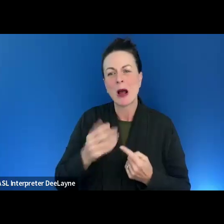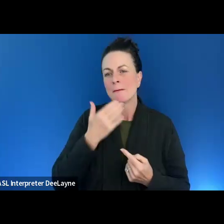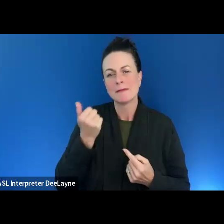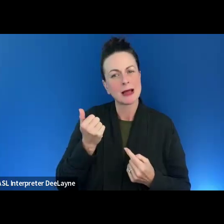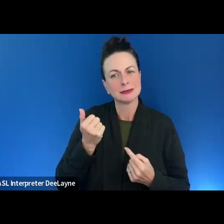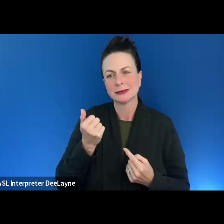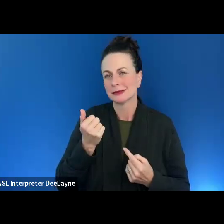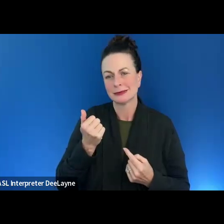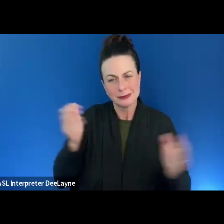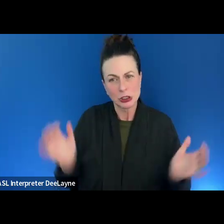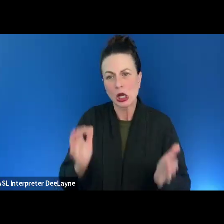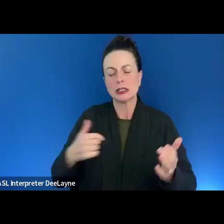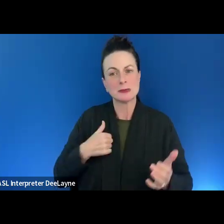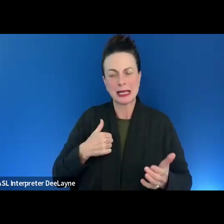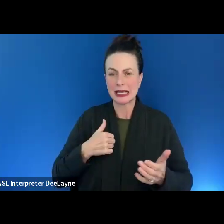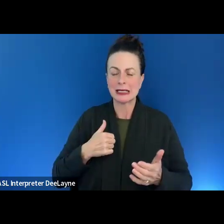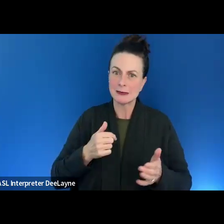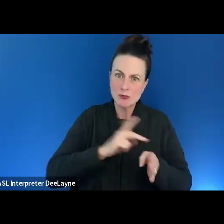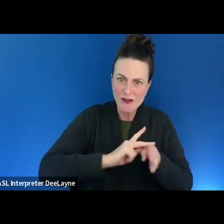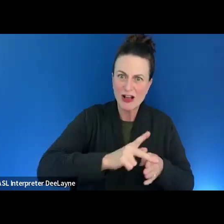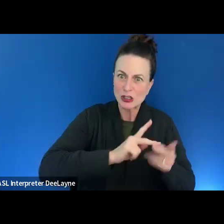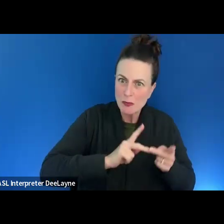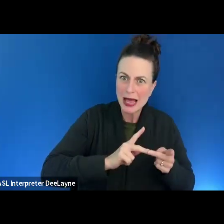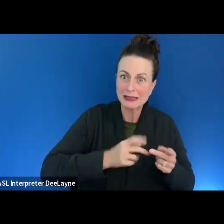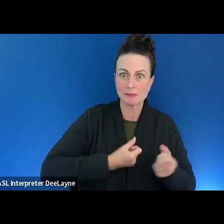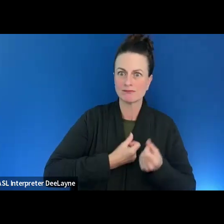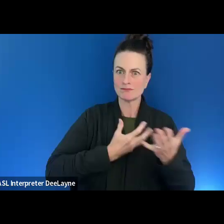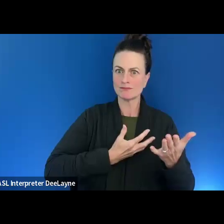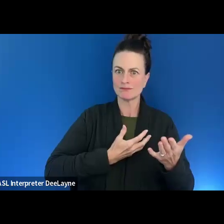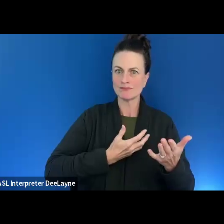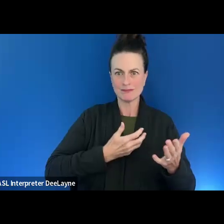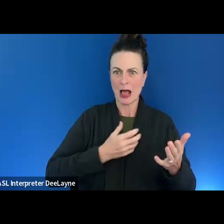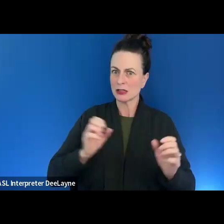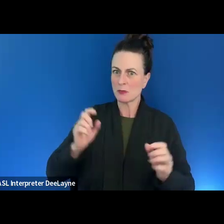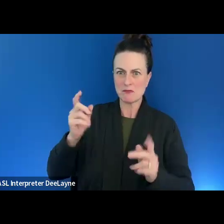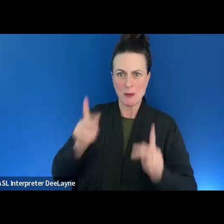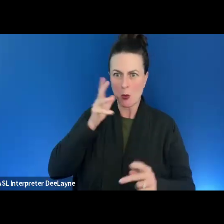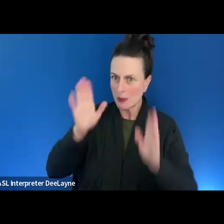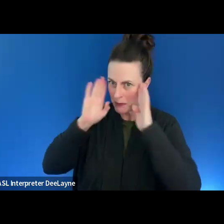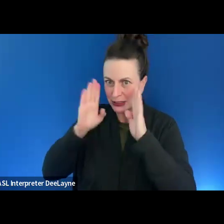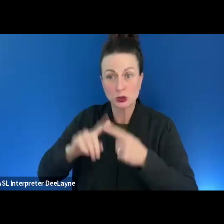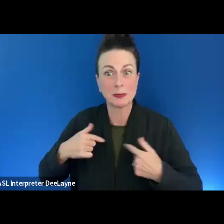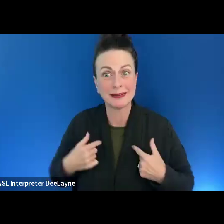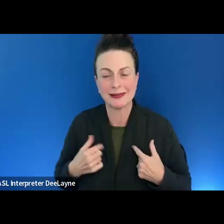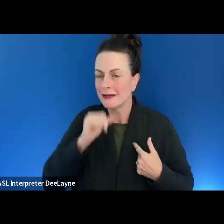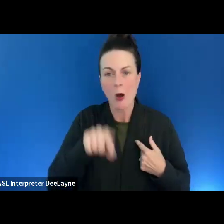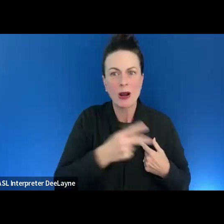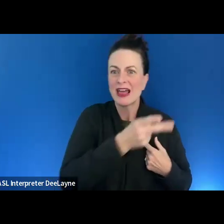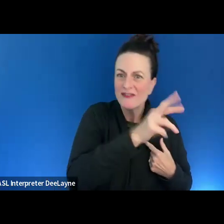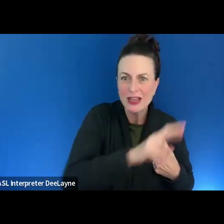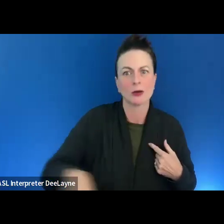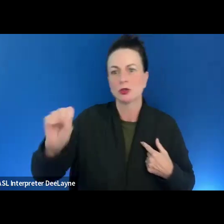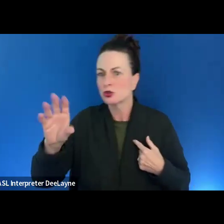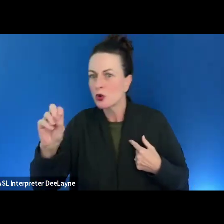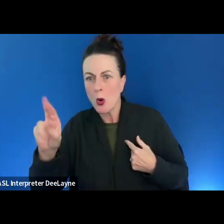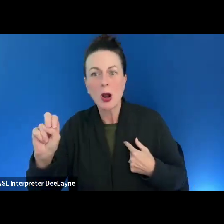and encouraged me to be in professional places where my voice would be heard. So for me specifically, not just Voc Rehab, but also SCORE,